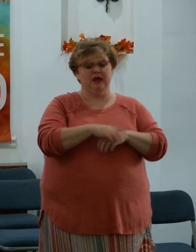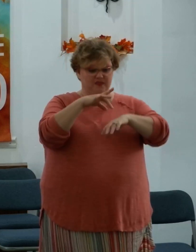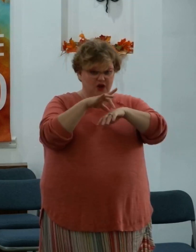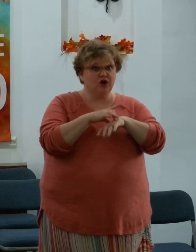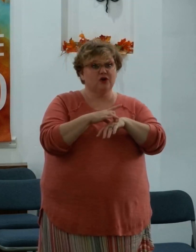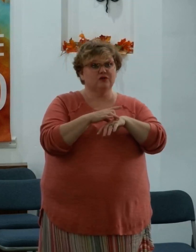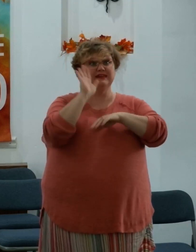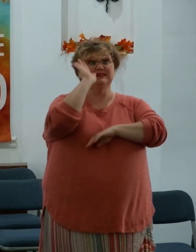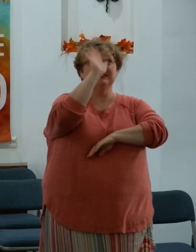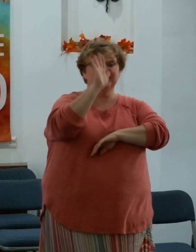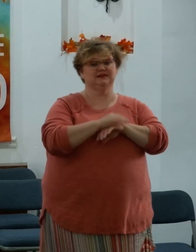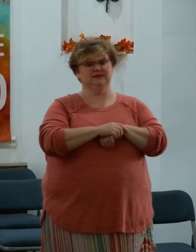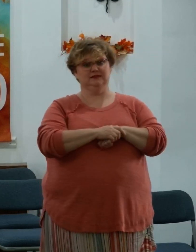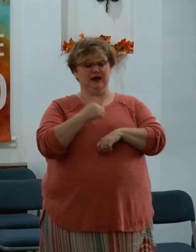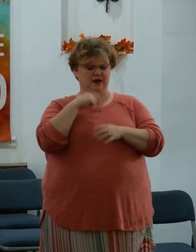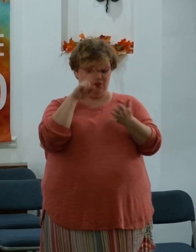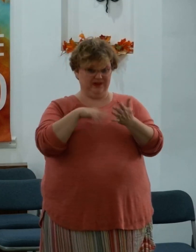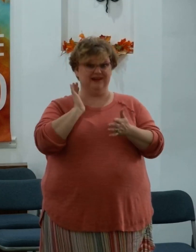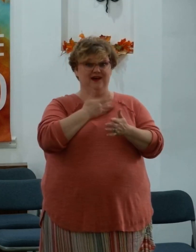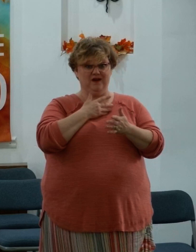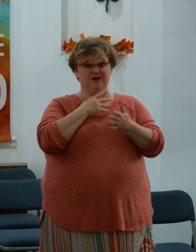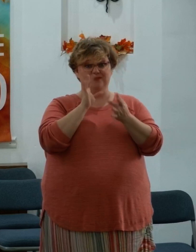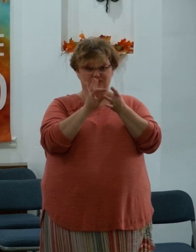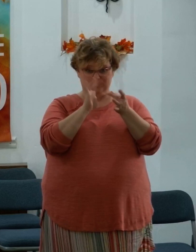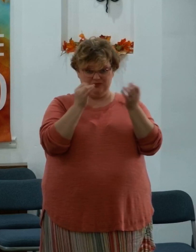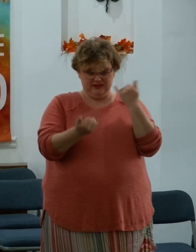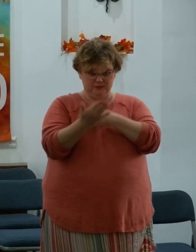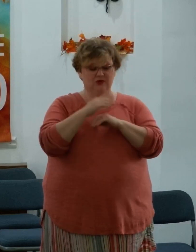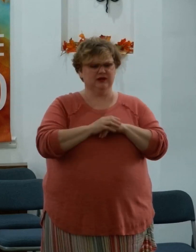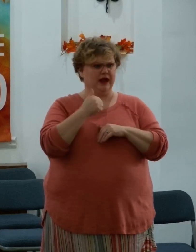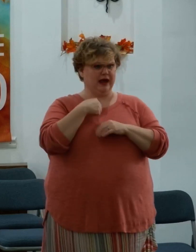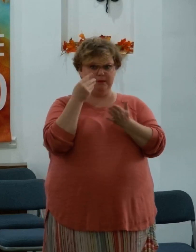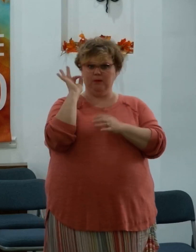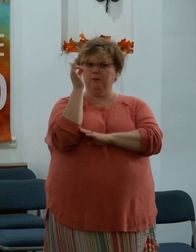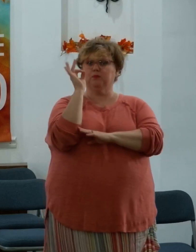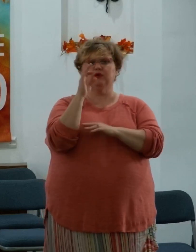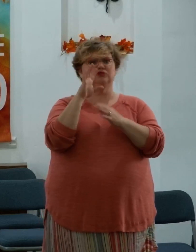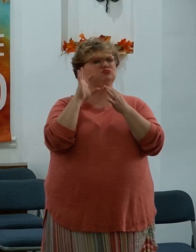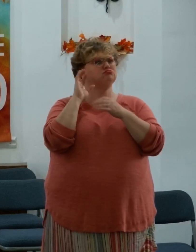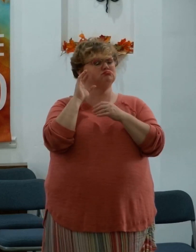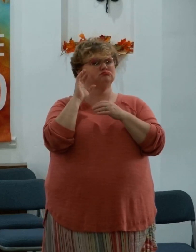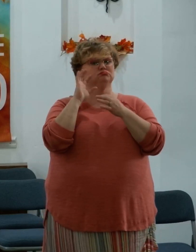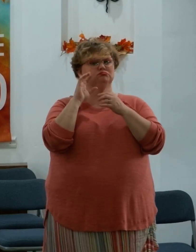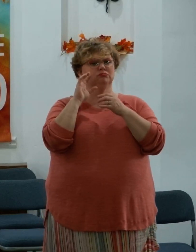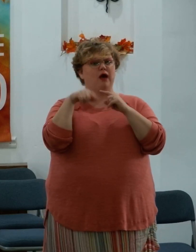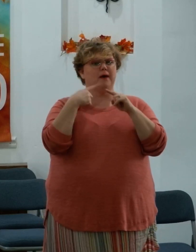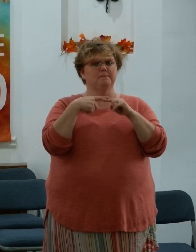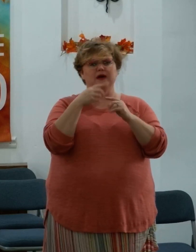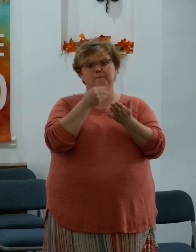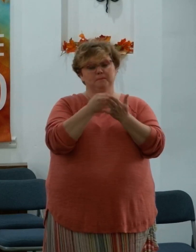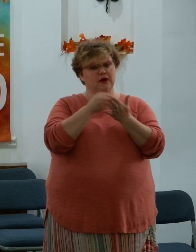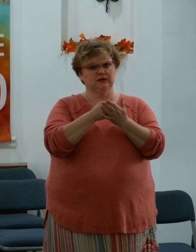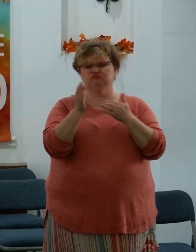thereof. I read for our offertory scripture this morning. So I'm going to preach about money no matter how bad I hate it. And if your new pastor